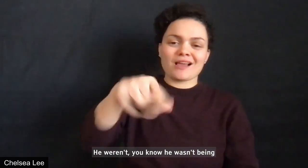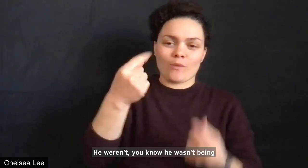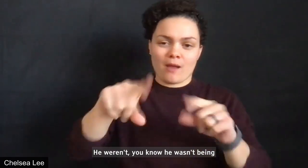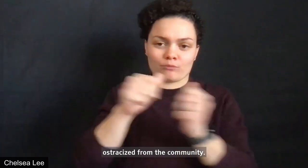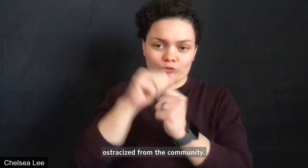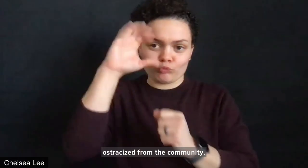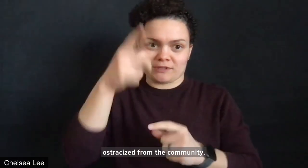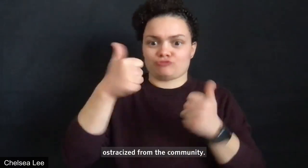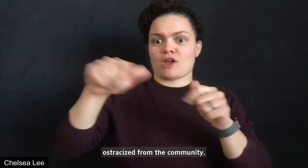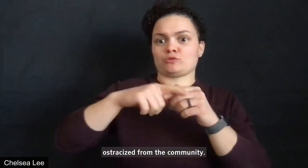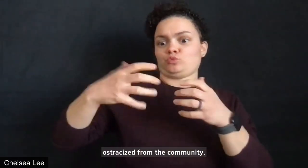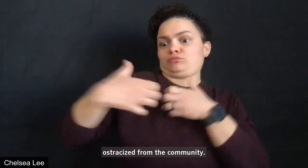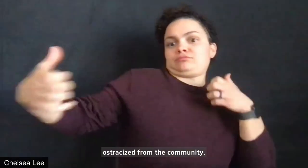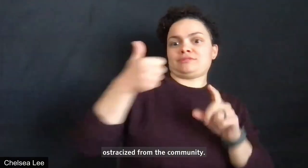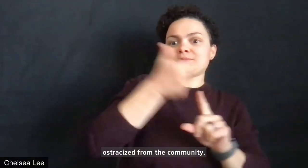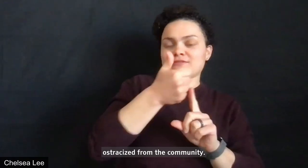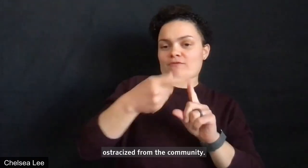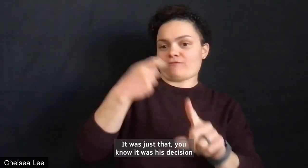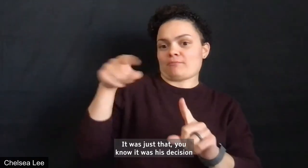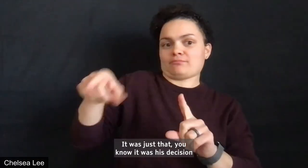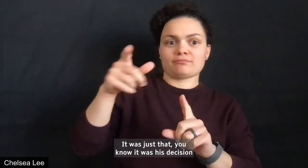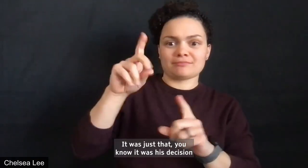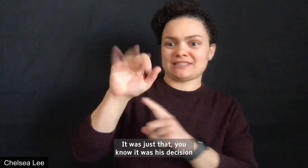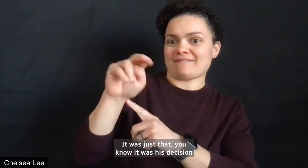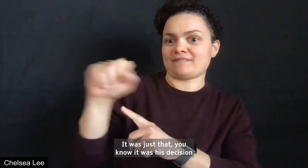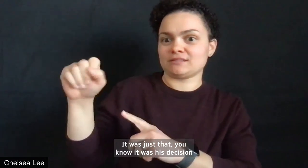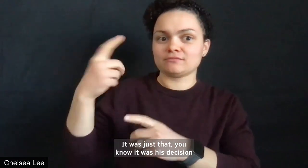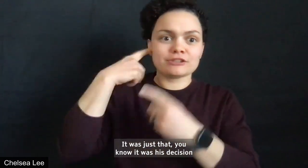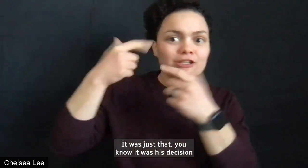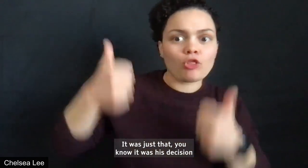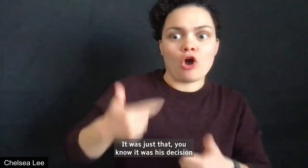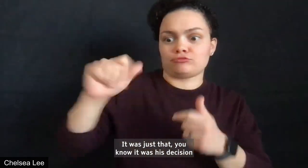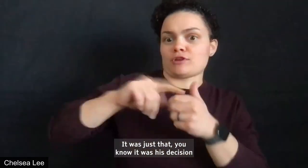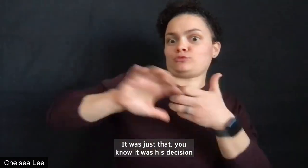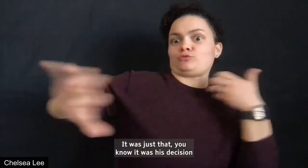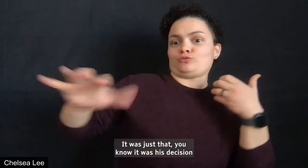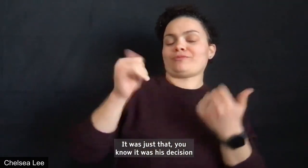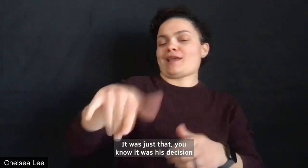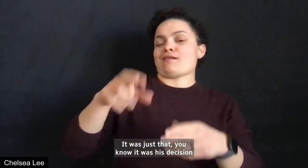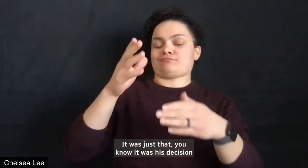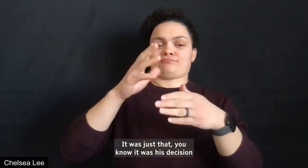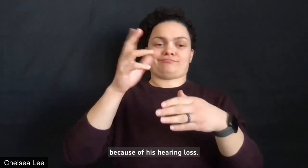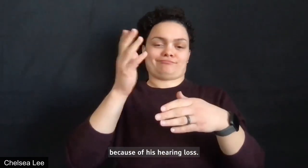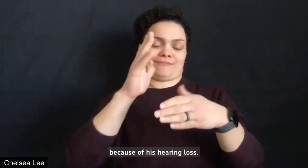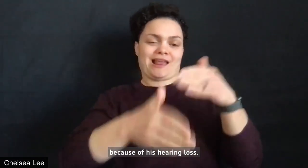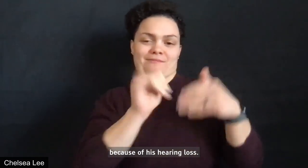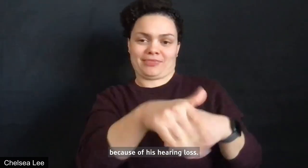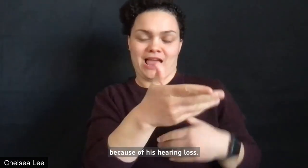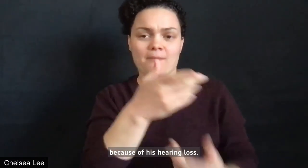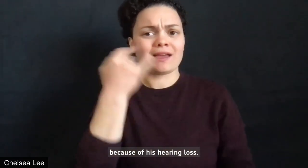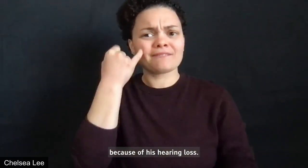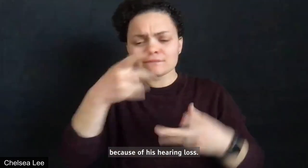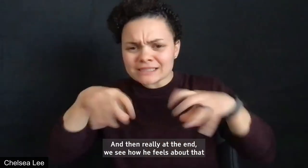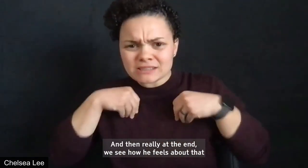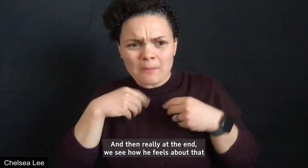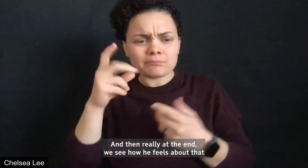being ostracized from the community. It was just that, you know, it was his decision because of his hearing